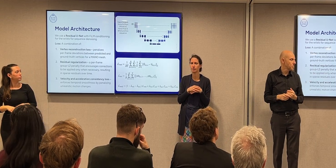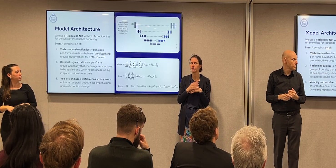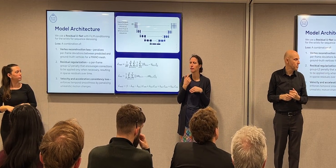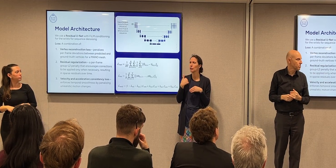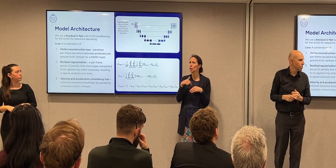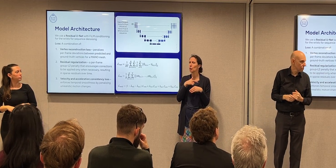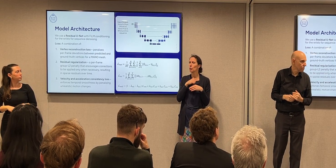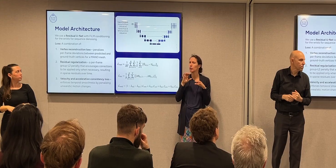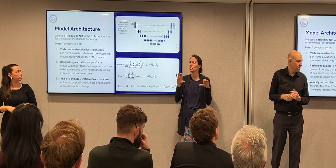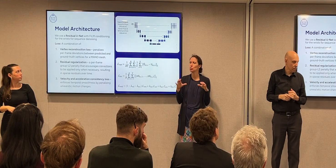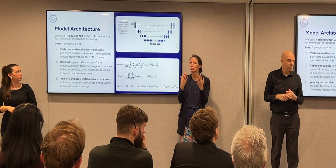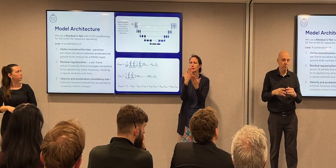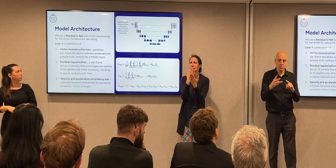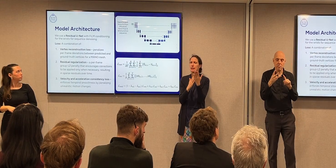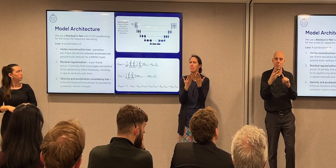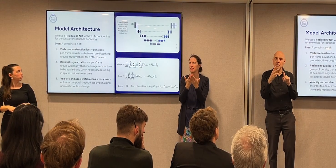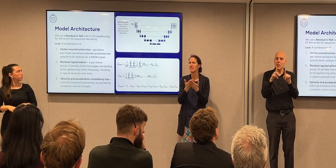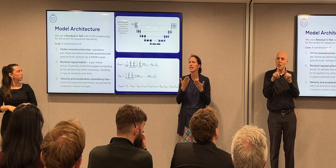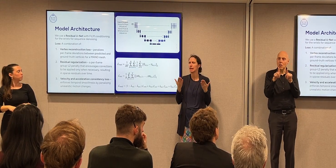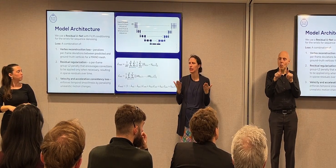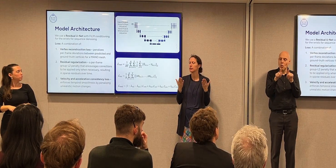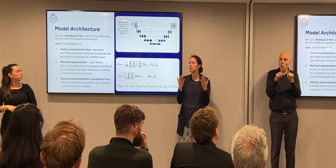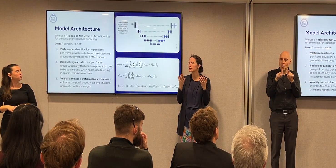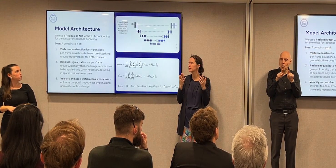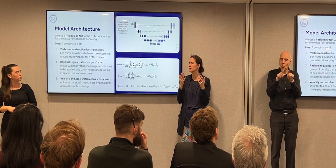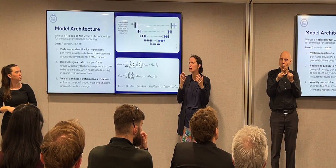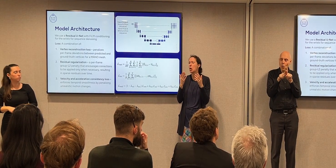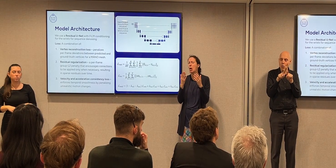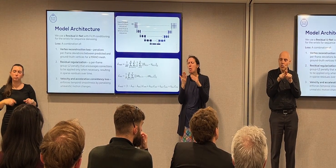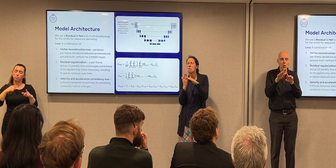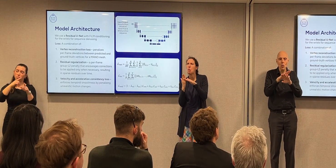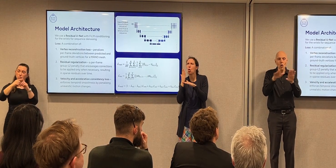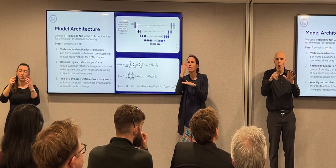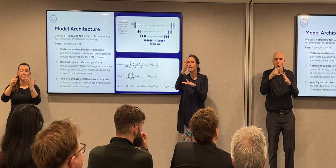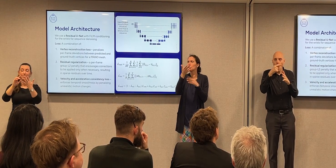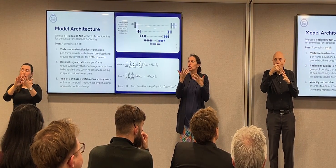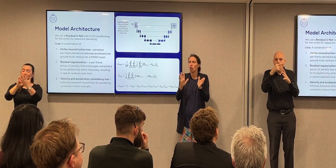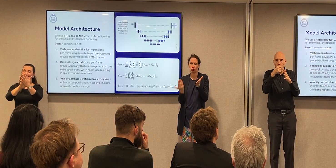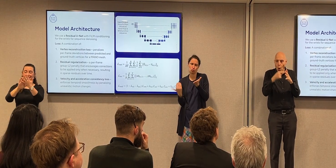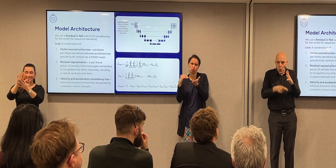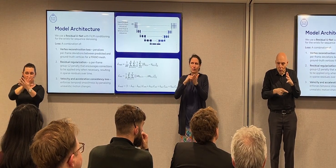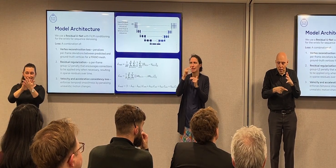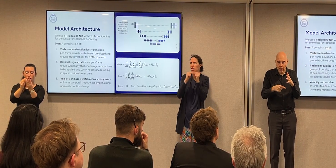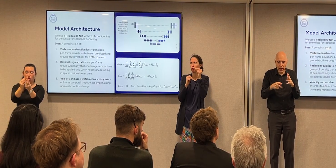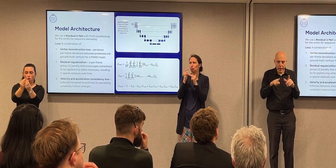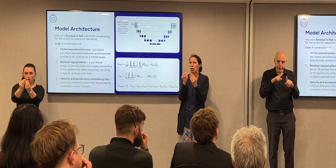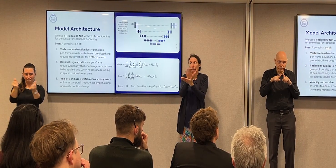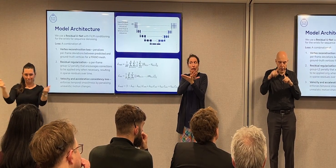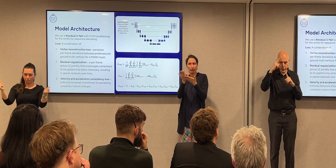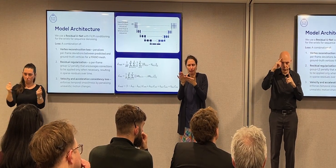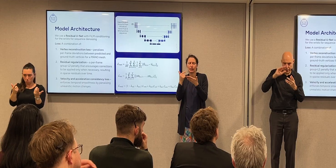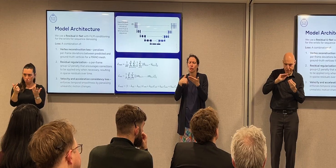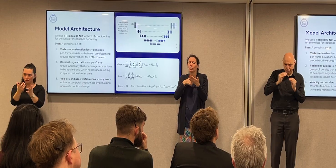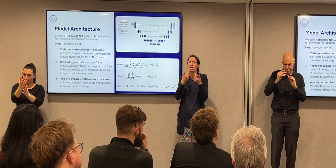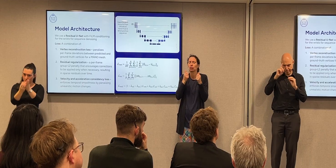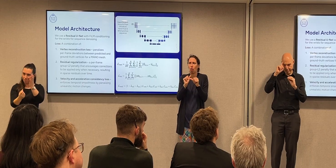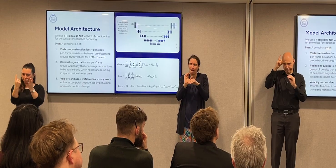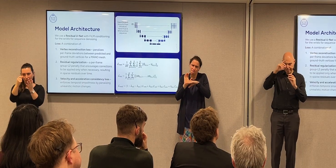things around the loss, more than just trying to reconstruct the clean sequences. So we try to enforce